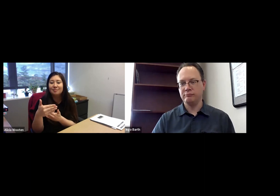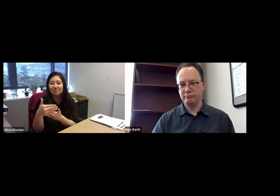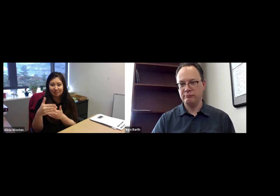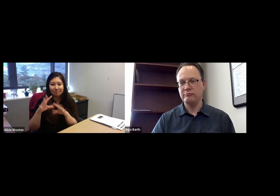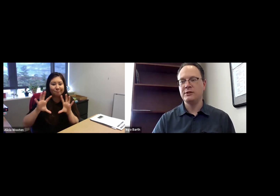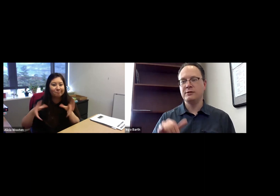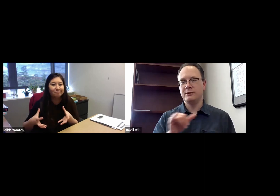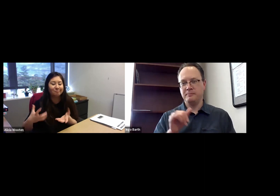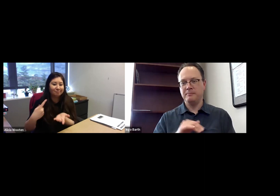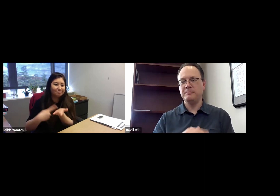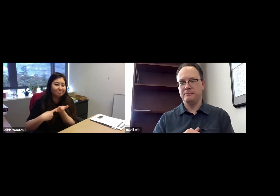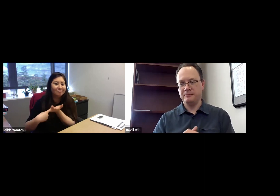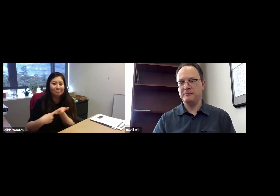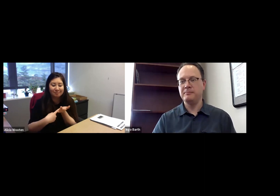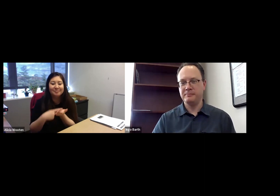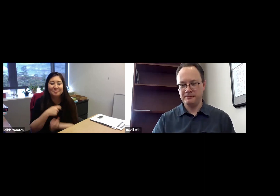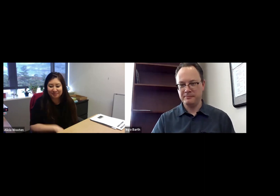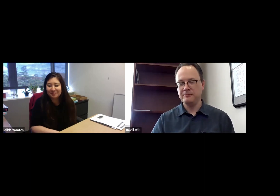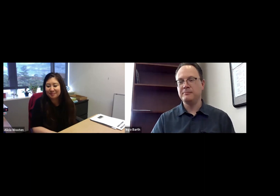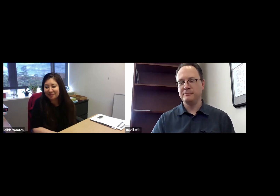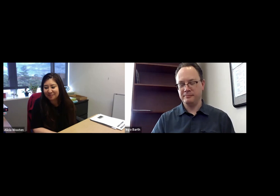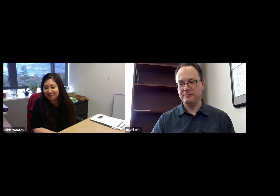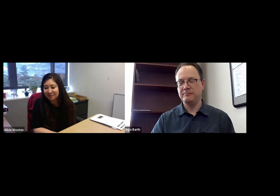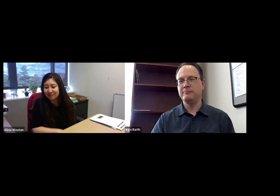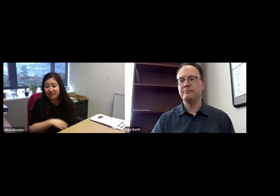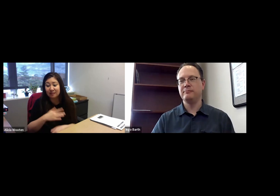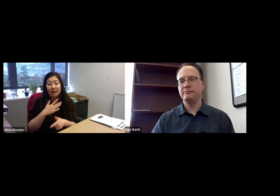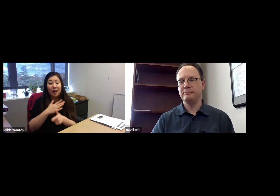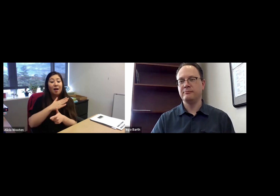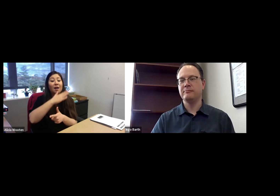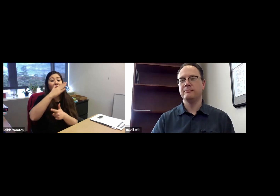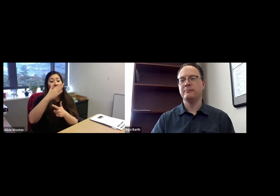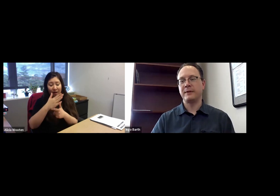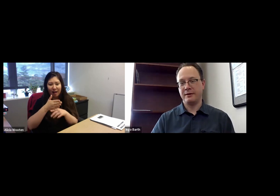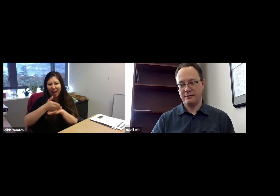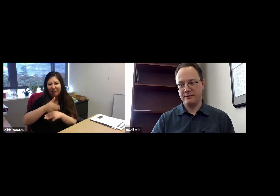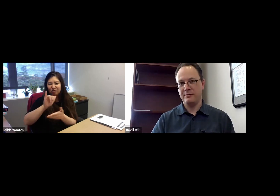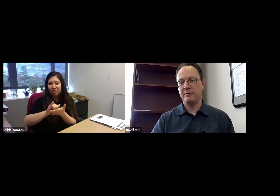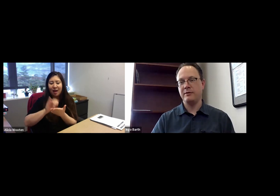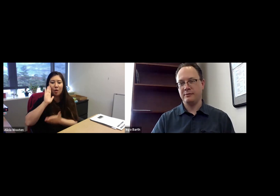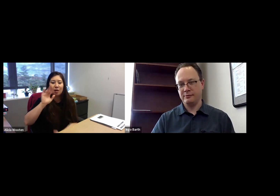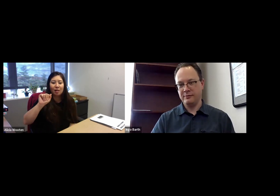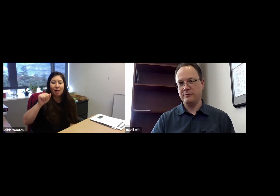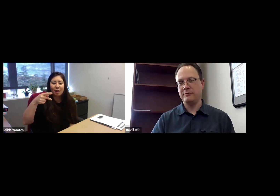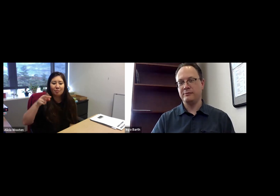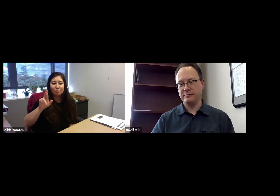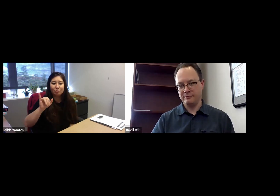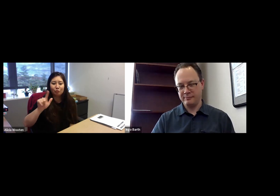believe. So that's the next time we'll be getting together and having this conversation. Great.